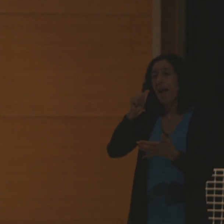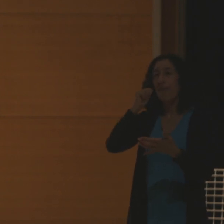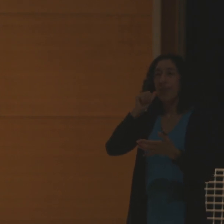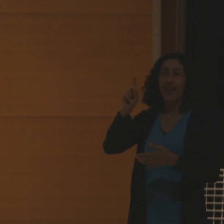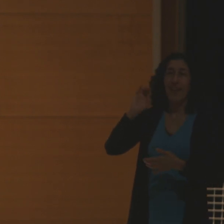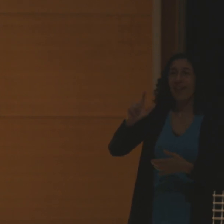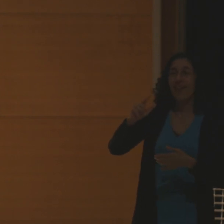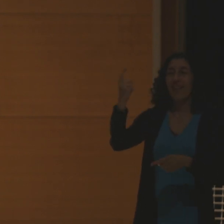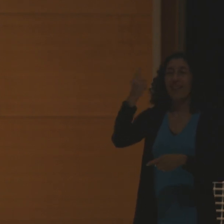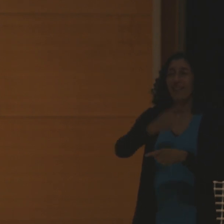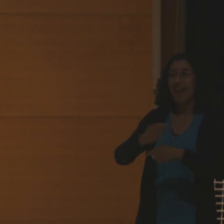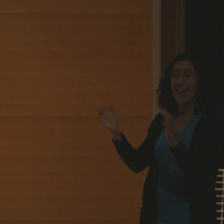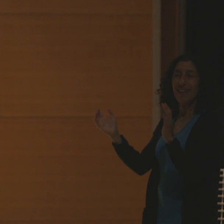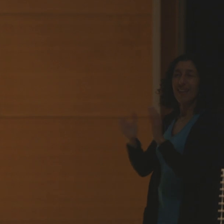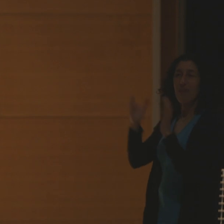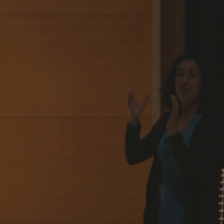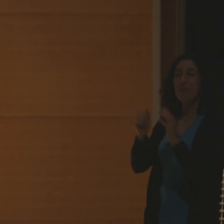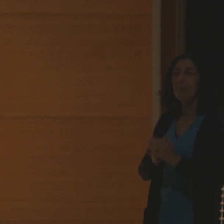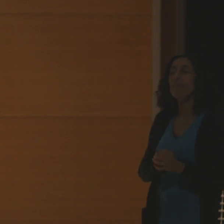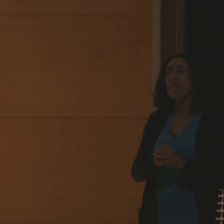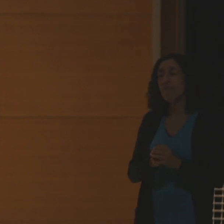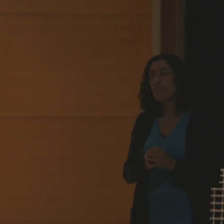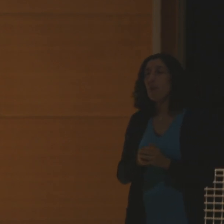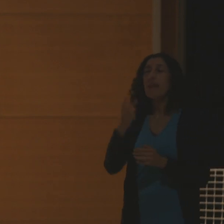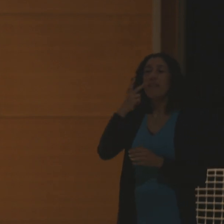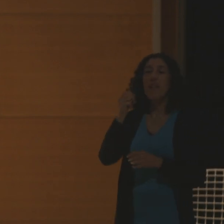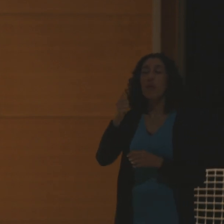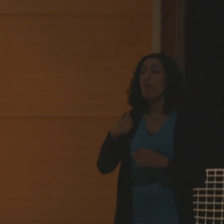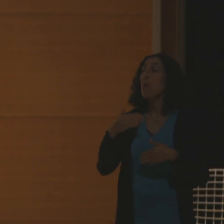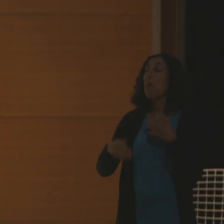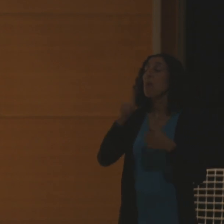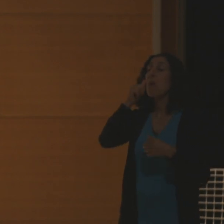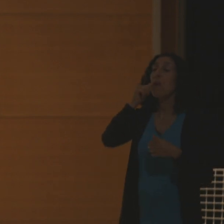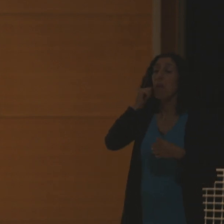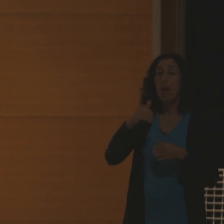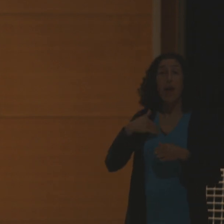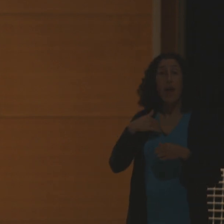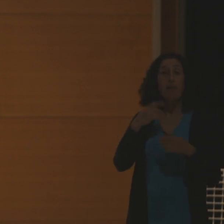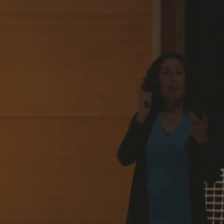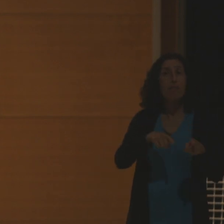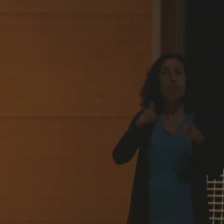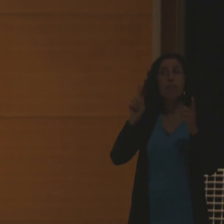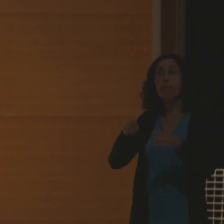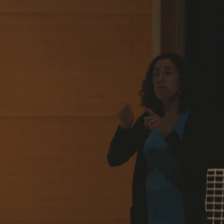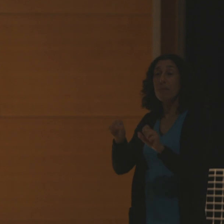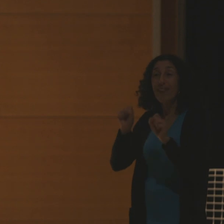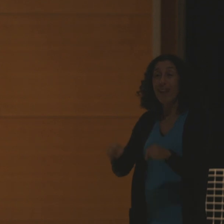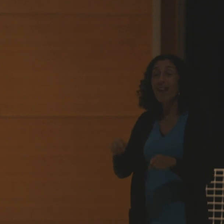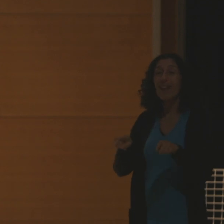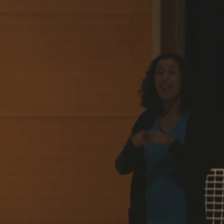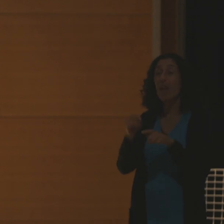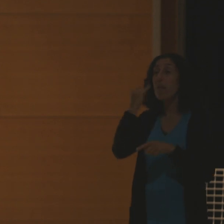your hands as loud as you can. As you'll find out, every day is deals day. A day without deals is like a camel without